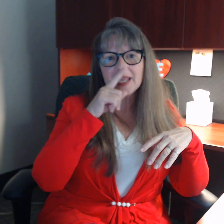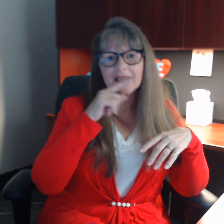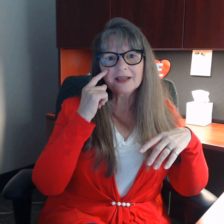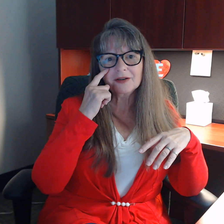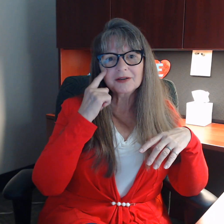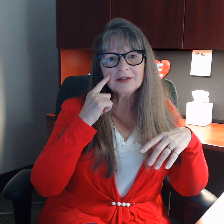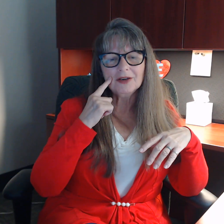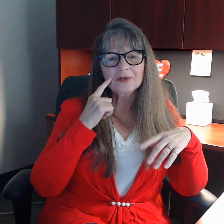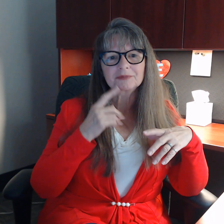fake,